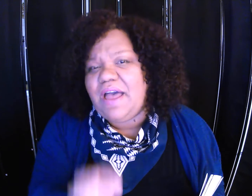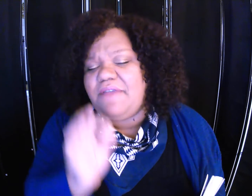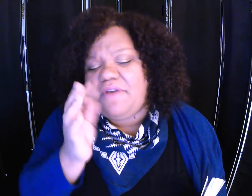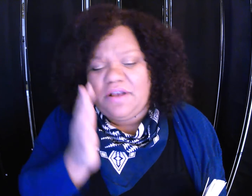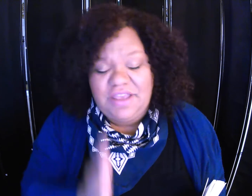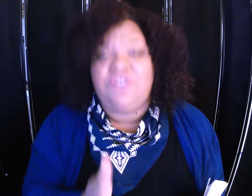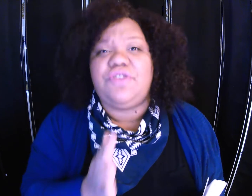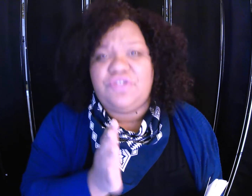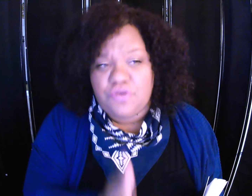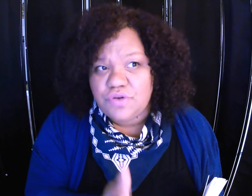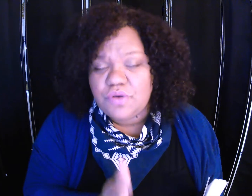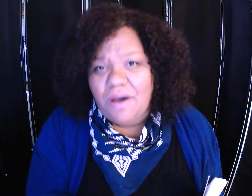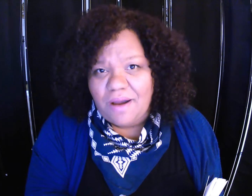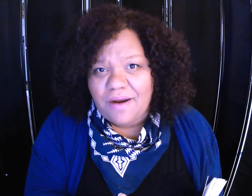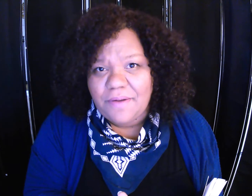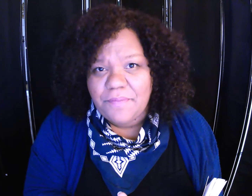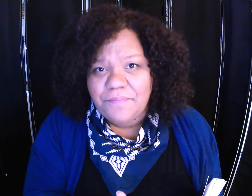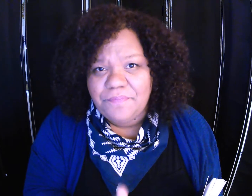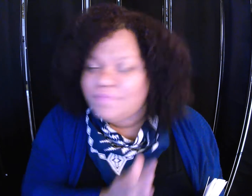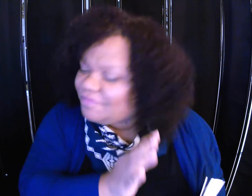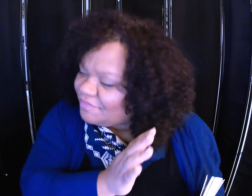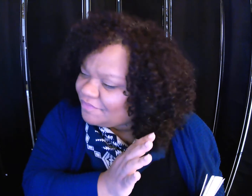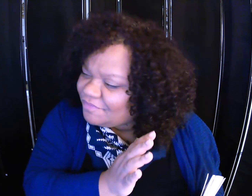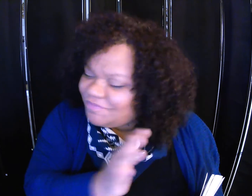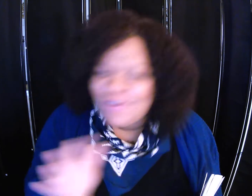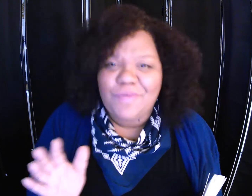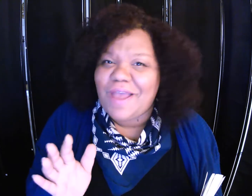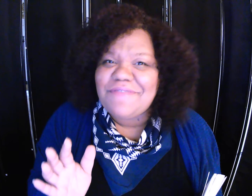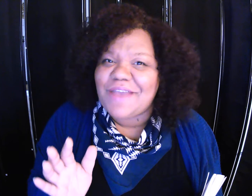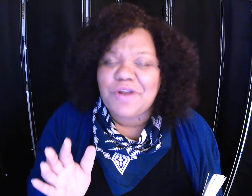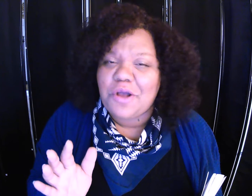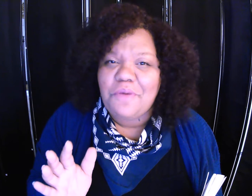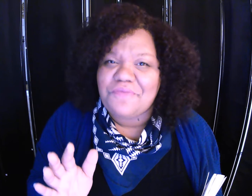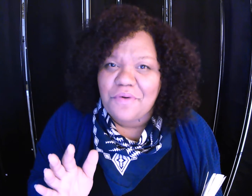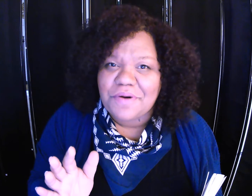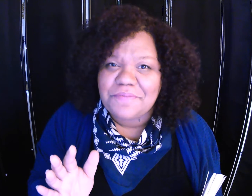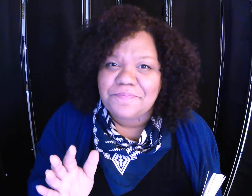are kindred to who you are. If you don't have that, you're not going forward.